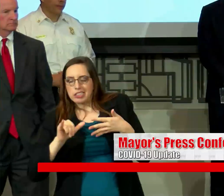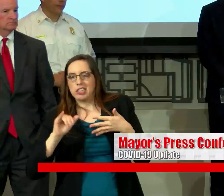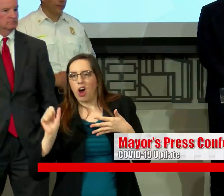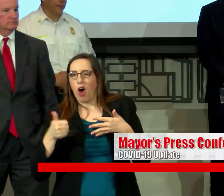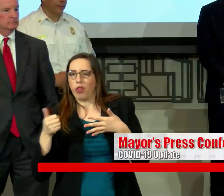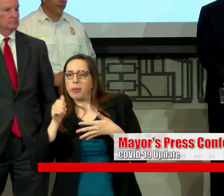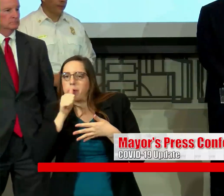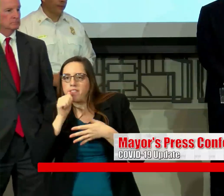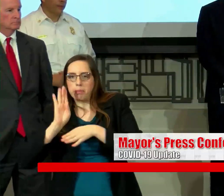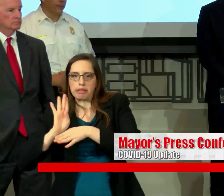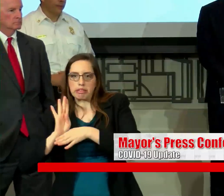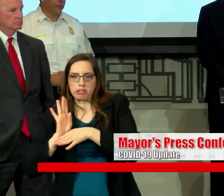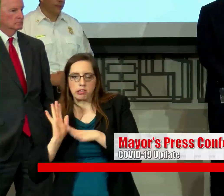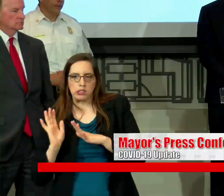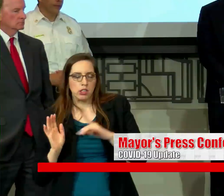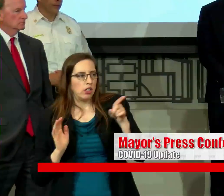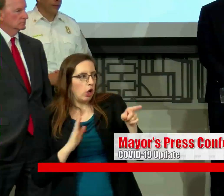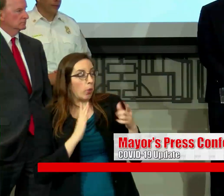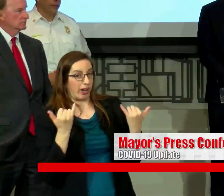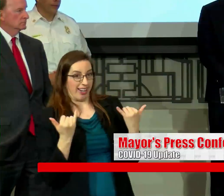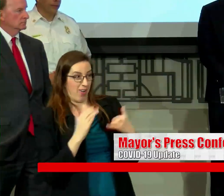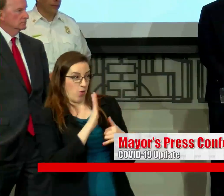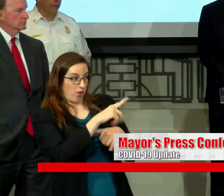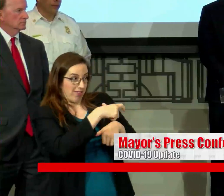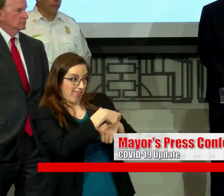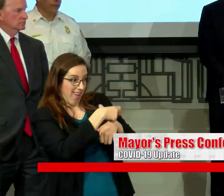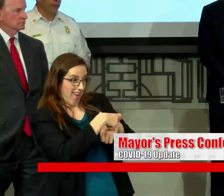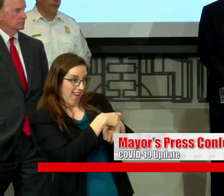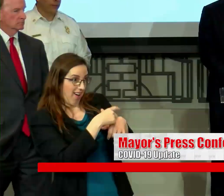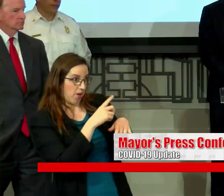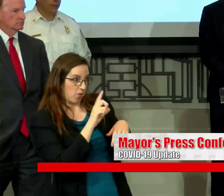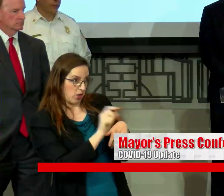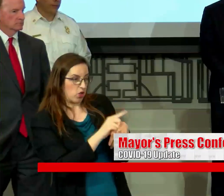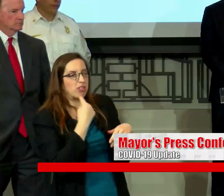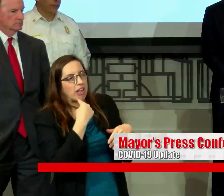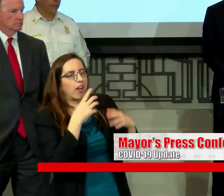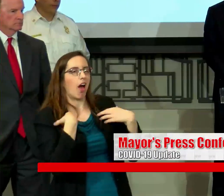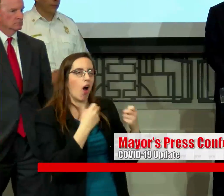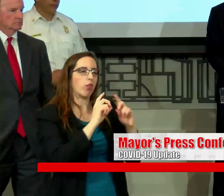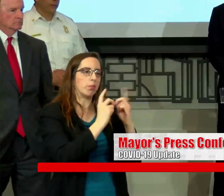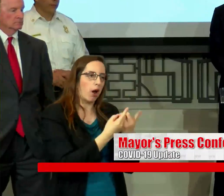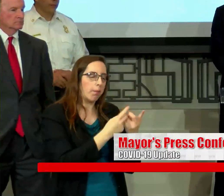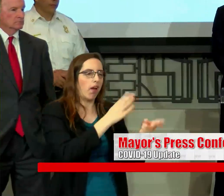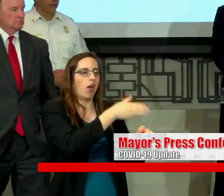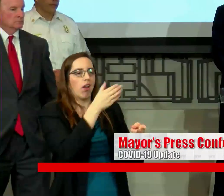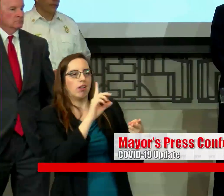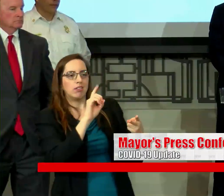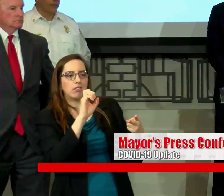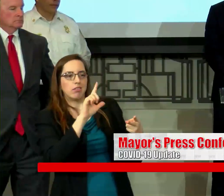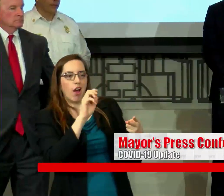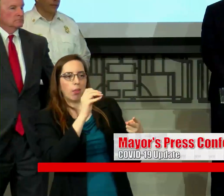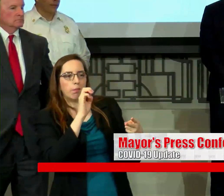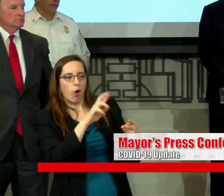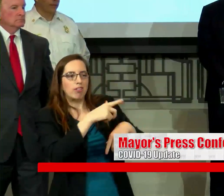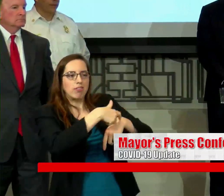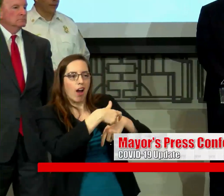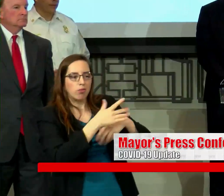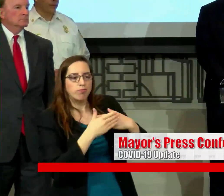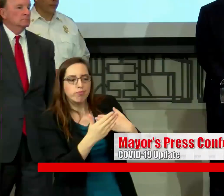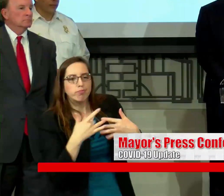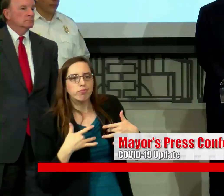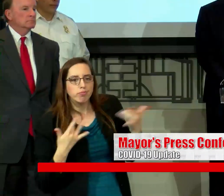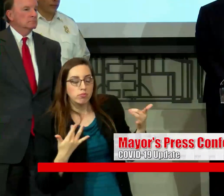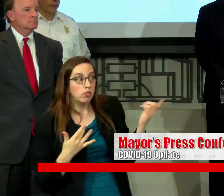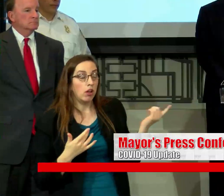So the city, county, what's your time frame right now? The people who do Yeah, you call so- the health department, you go to Del Mar, what's the time frame for that? So we're getting